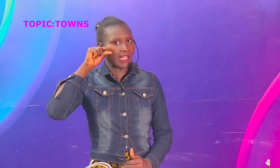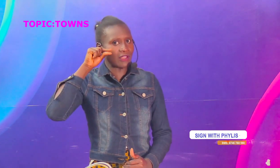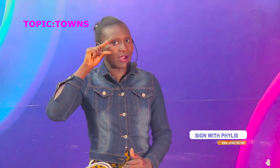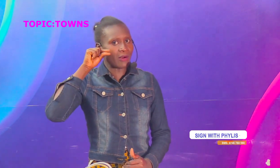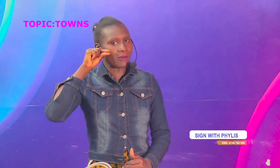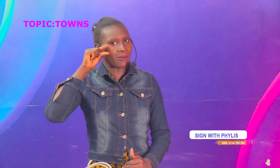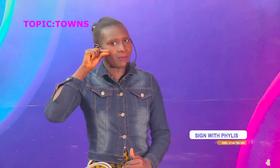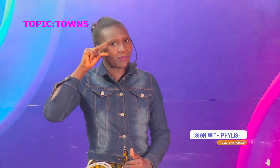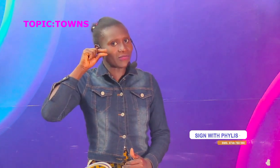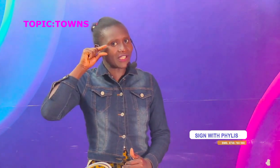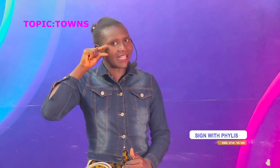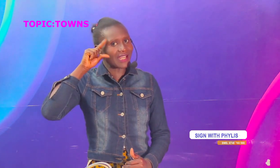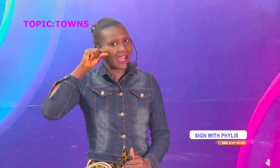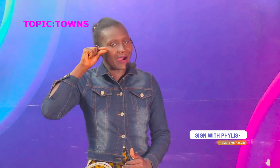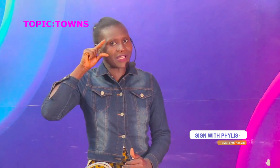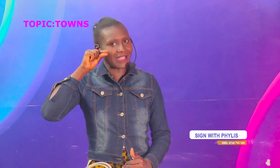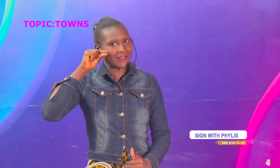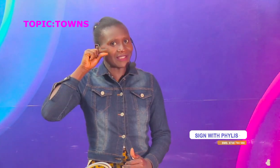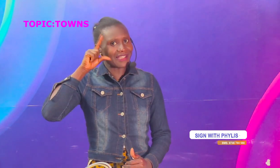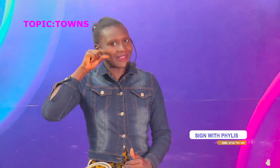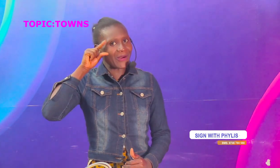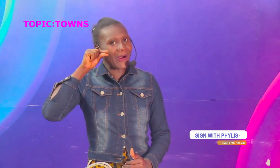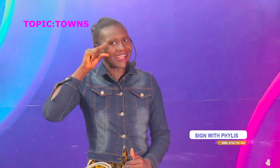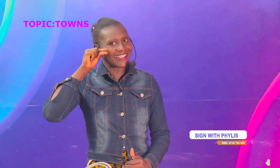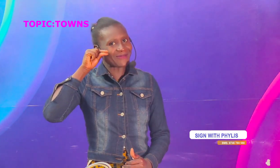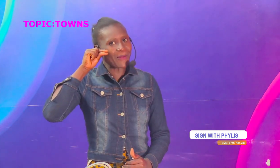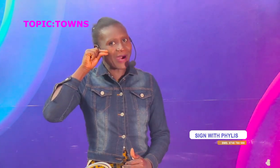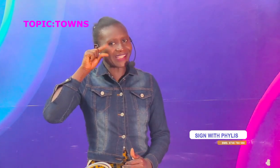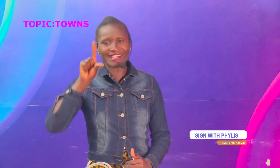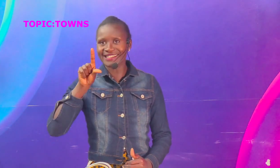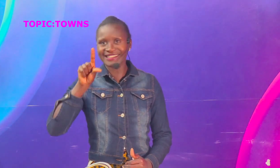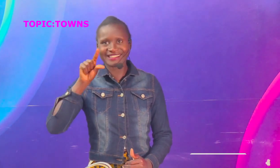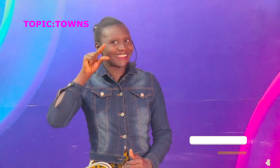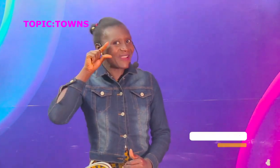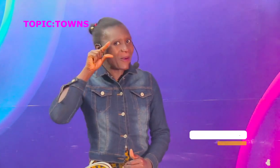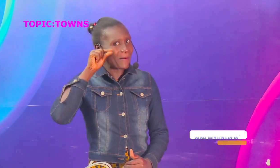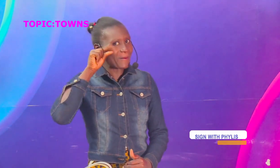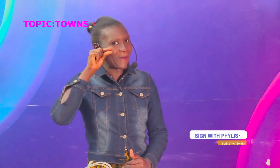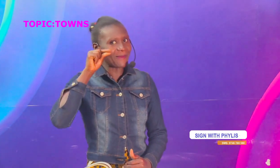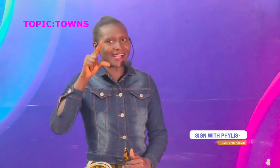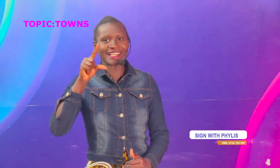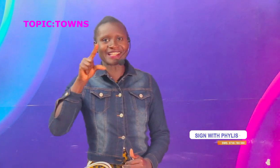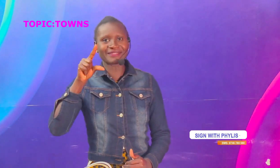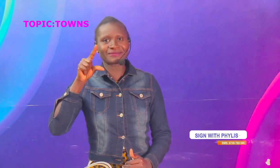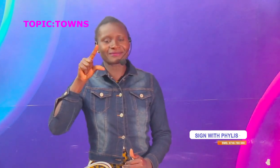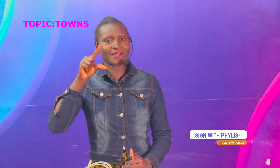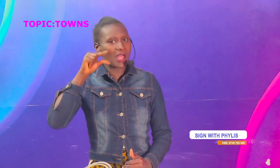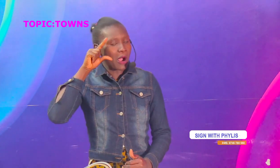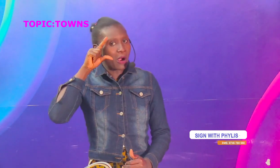are pushing up and down. So Mombasa, Mombasa,